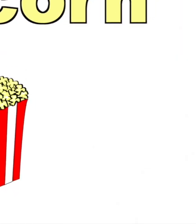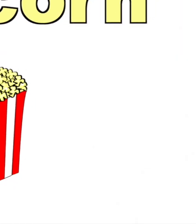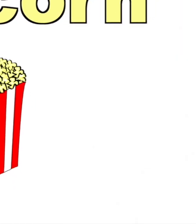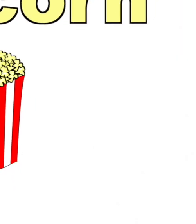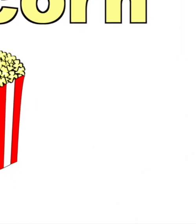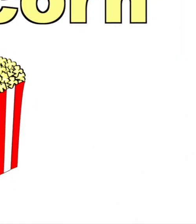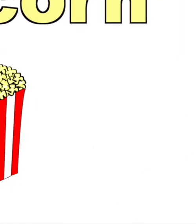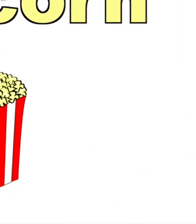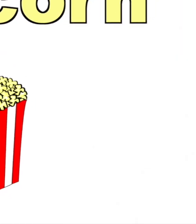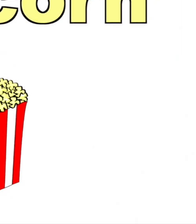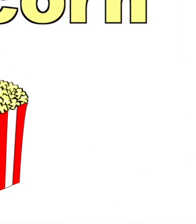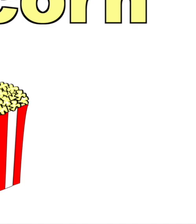Popcorn.